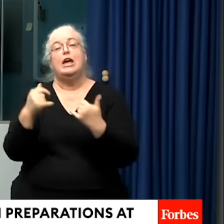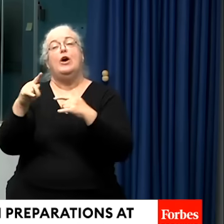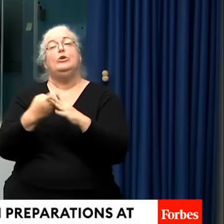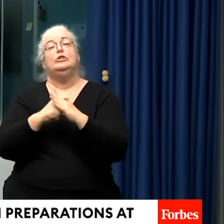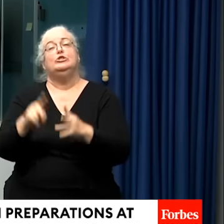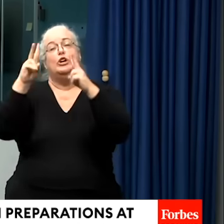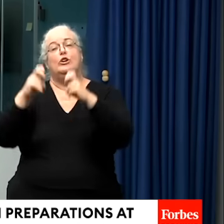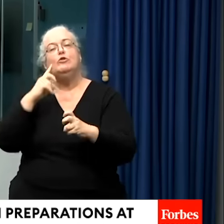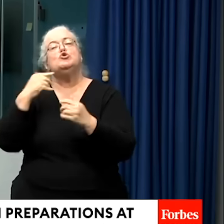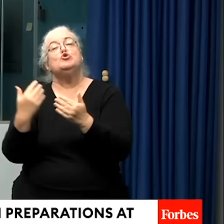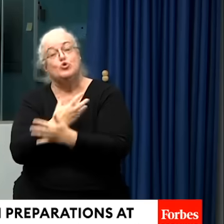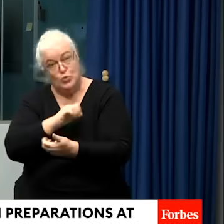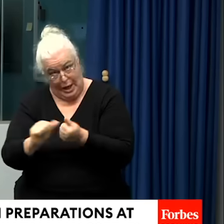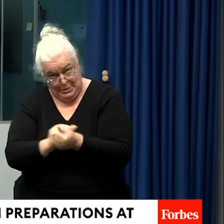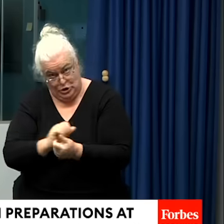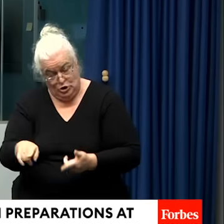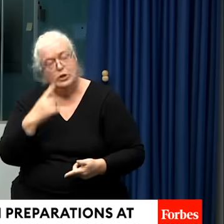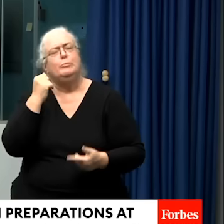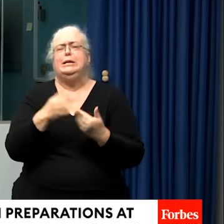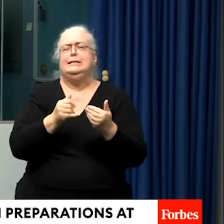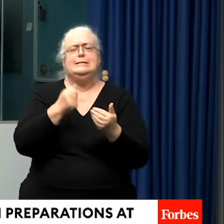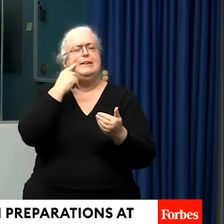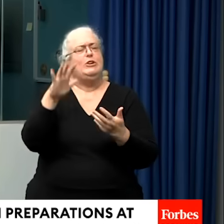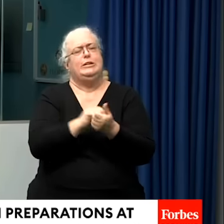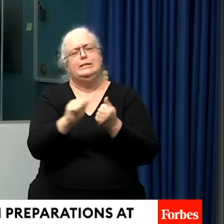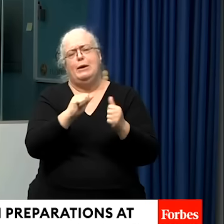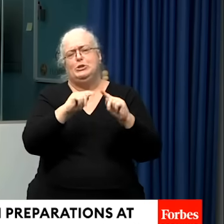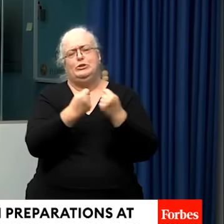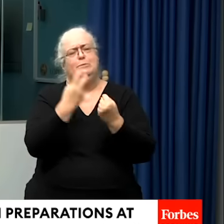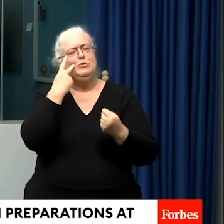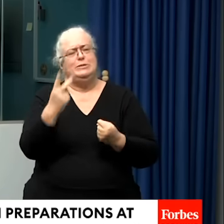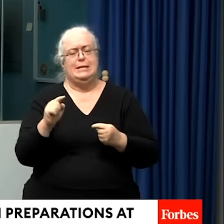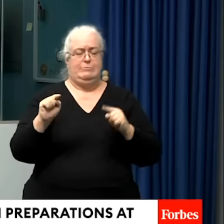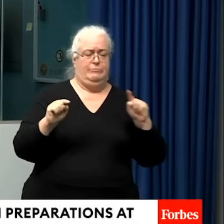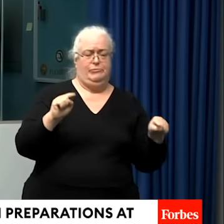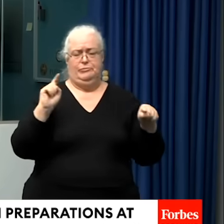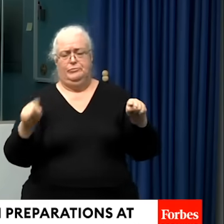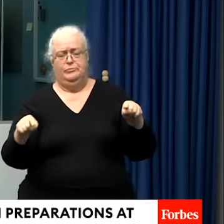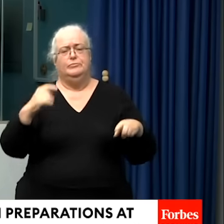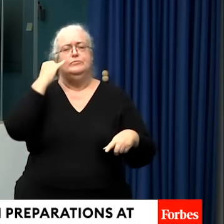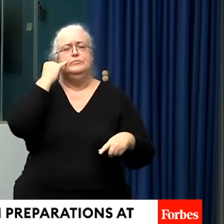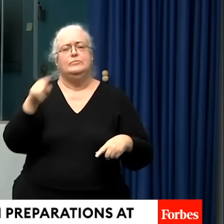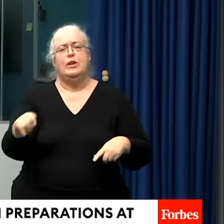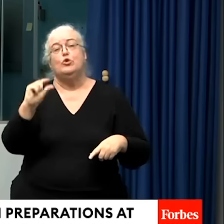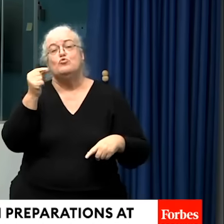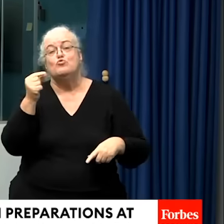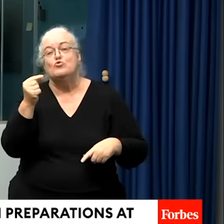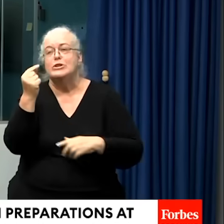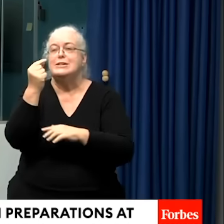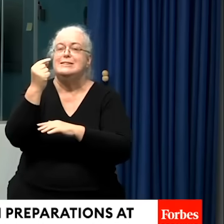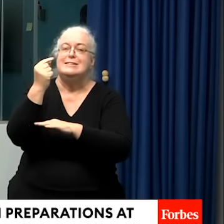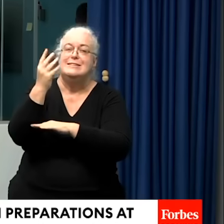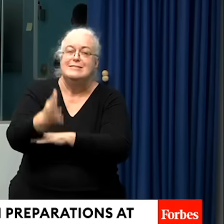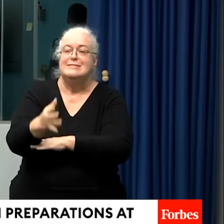new damage. So it'll be very easy for our damage assessment teams to be able to see that. So if it's vegetation, there will be a lot of green leaves in that